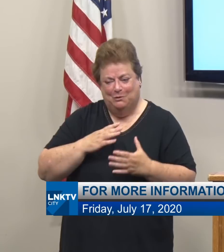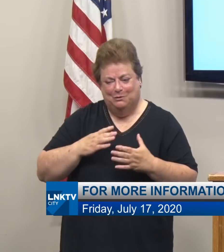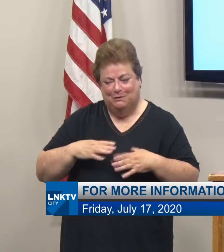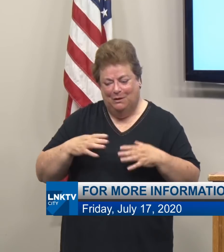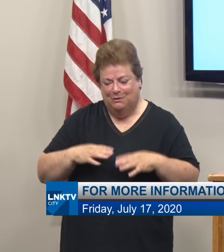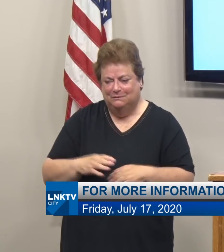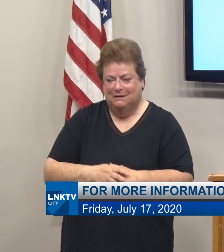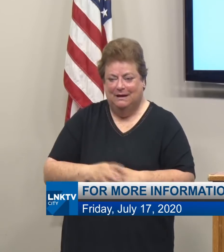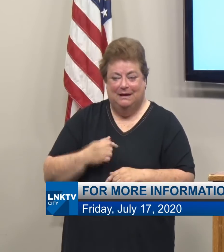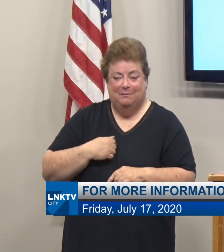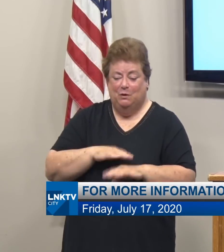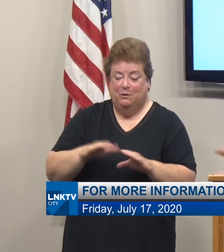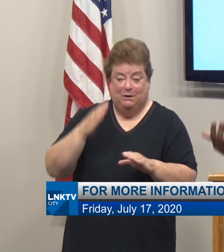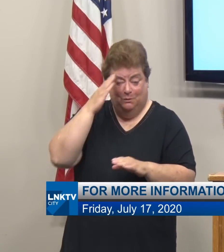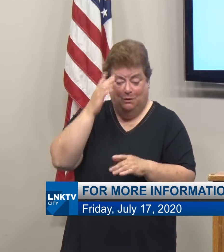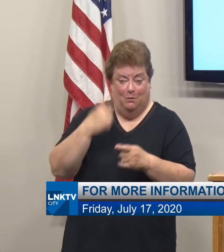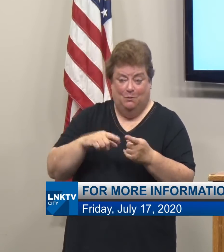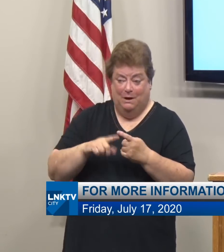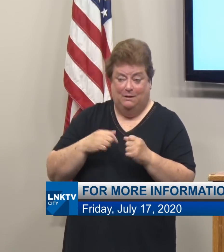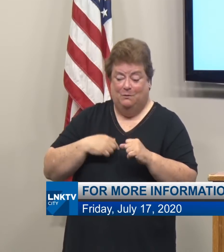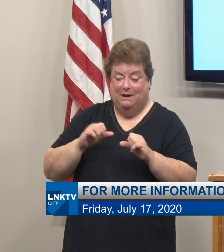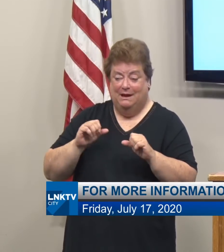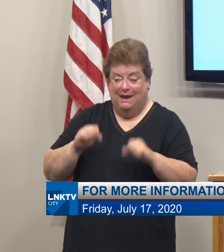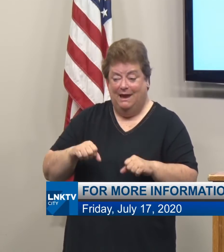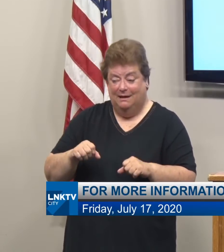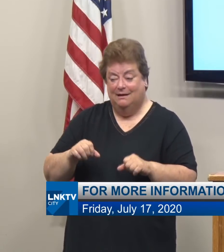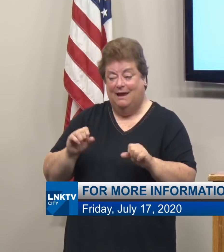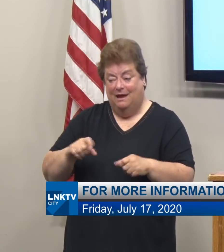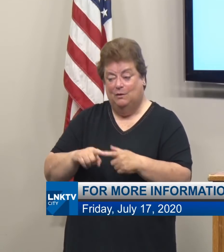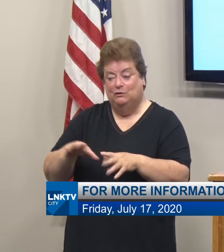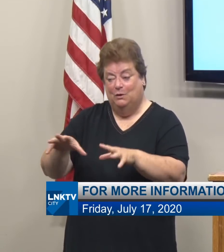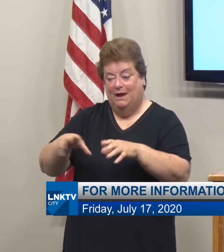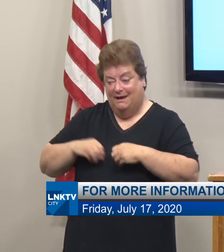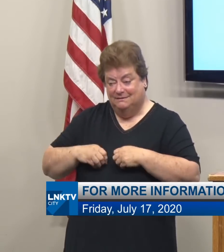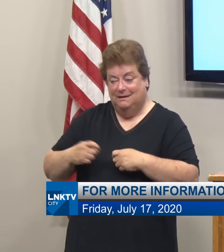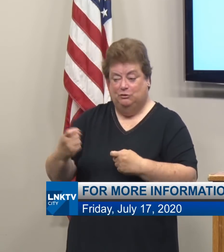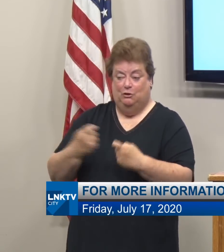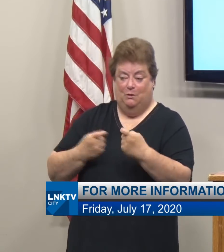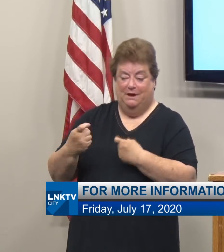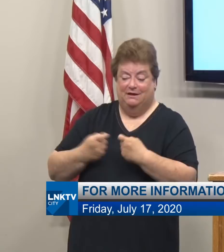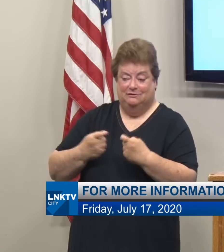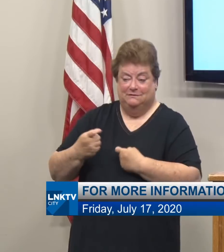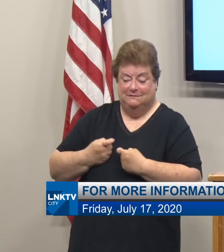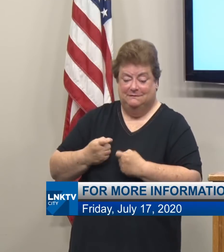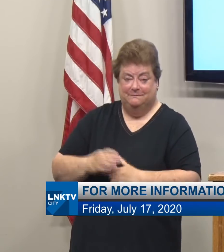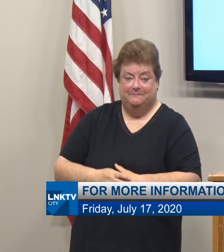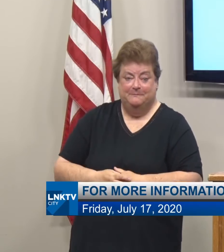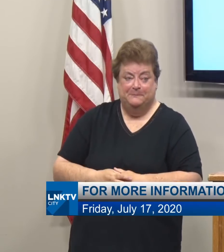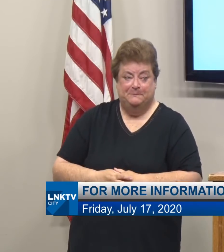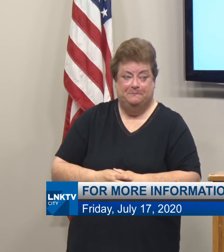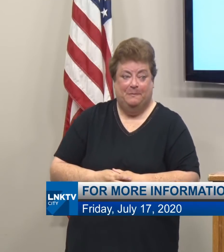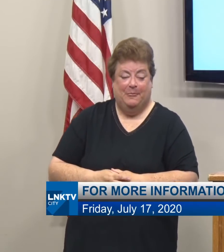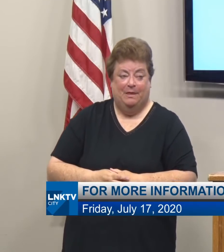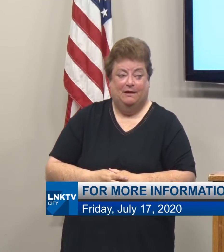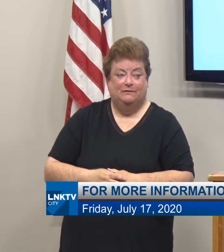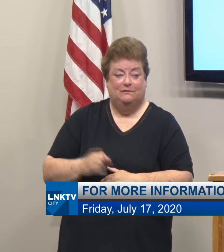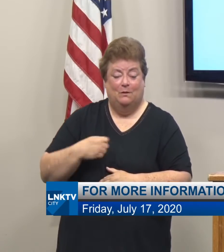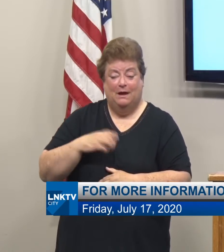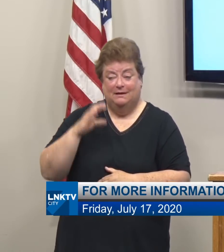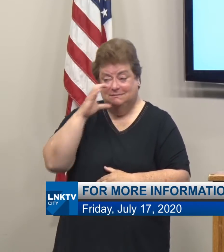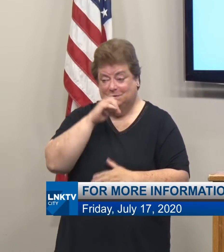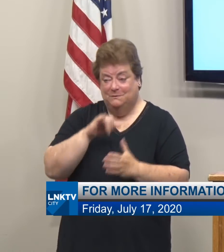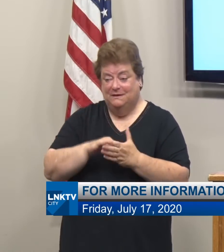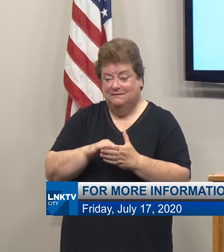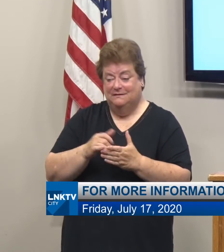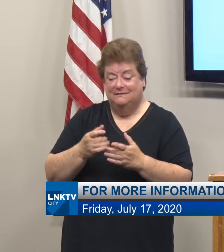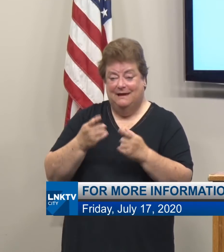know when we are going to open our doors again to take in donations so that we can give those out to the community. So I'm assuming this is happening